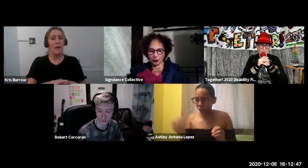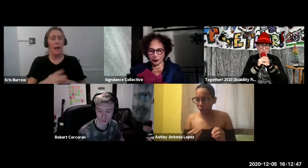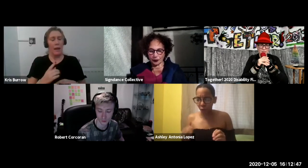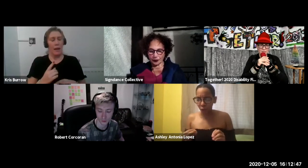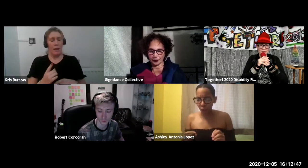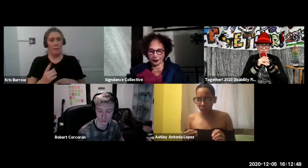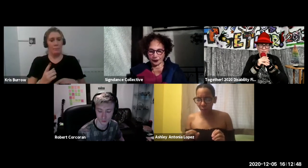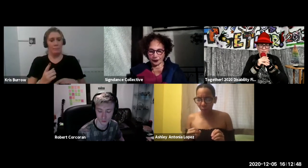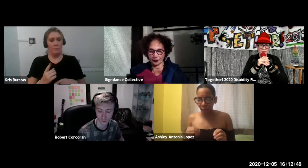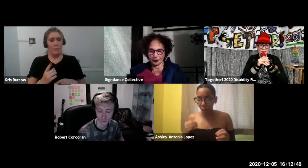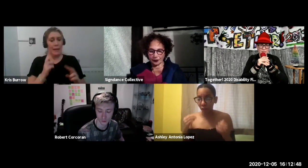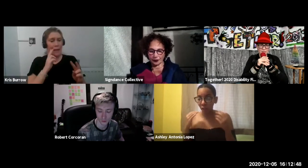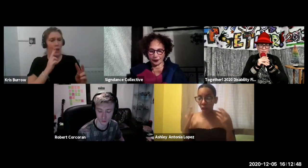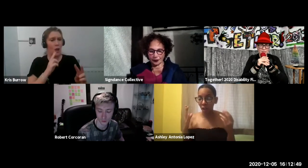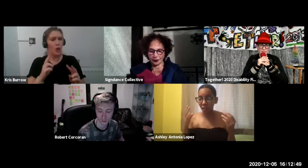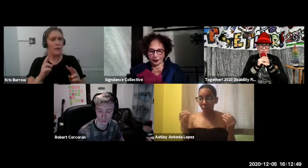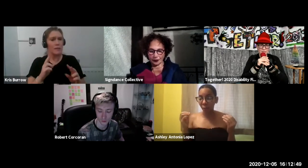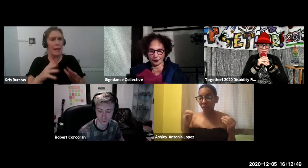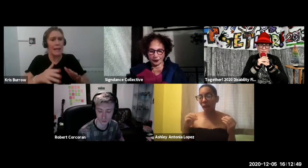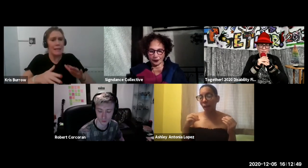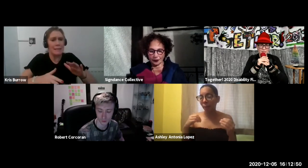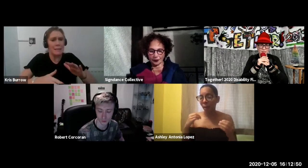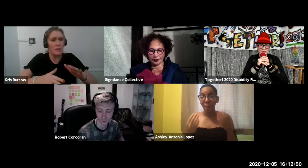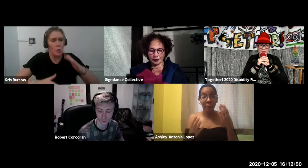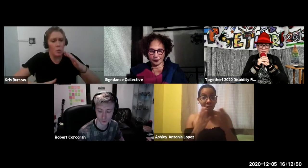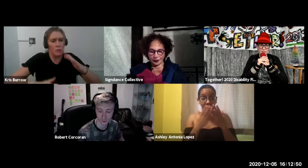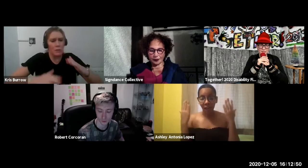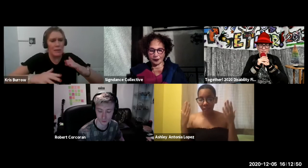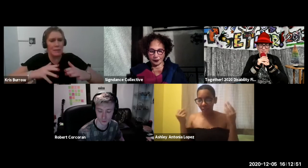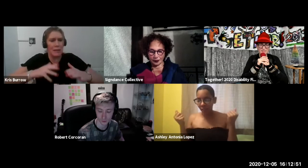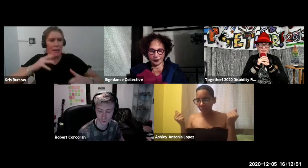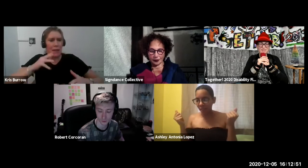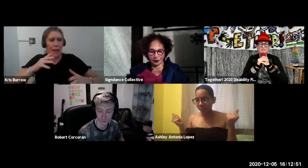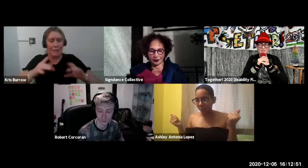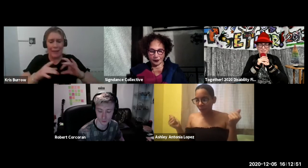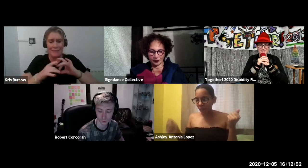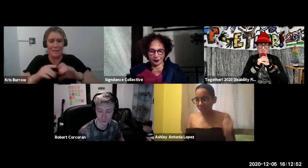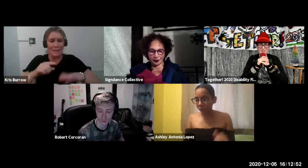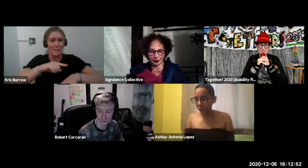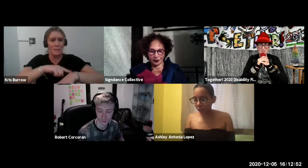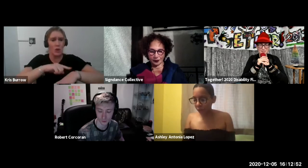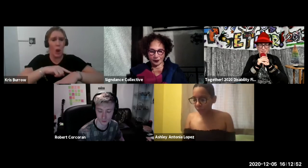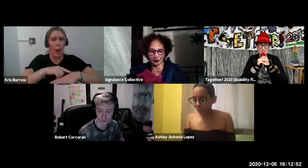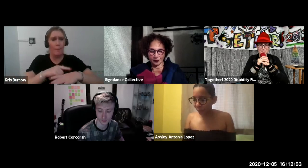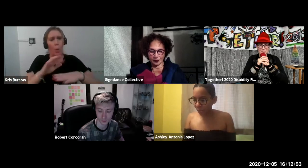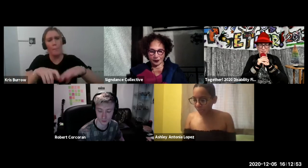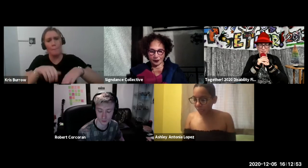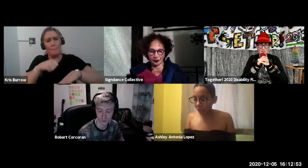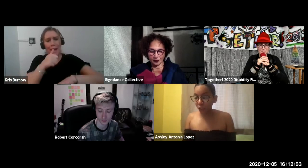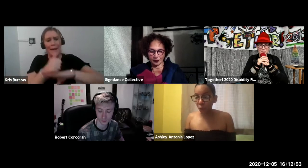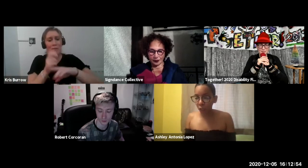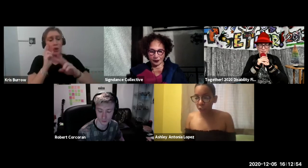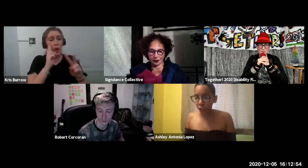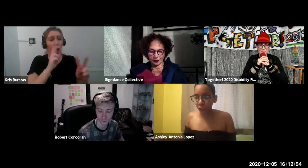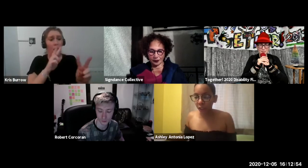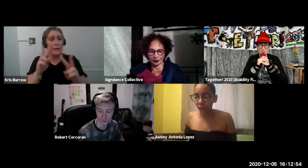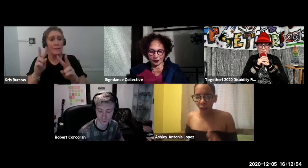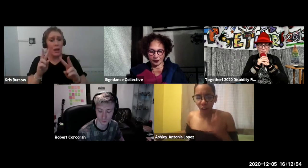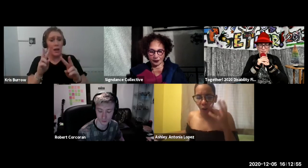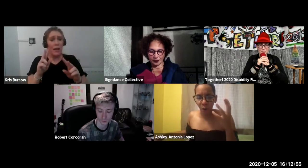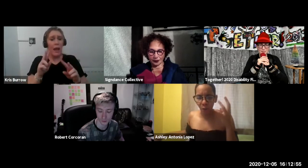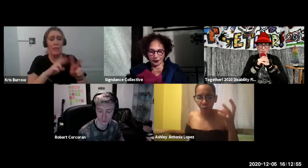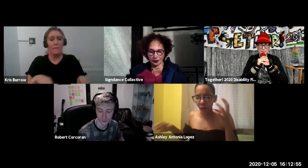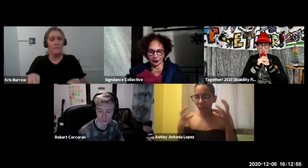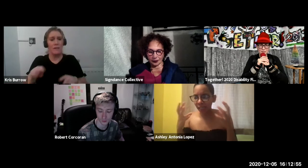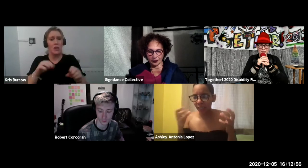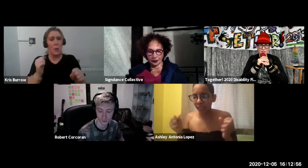if the distortion is playing with the concept of time based on eyesight. As the video is making us question